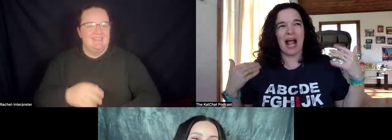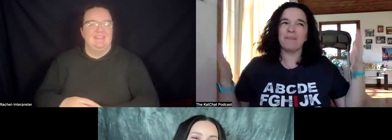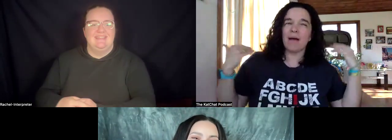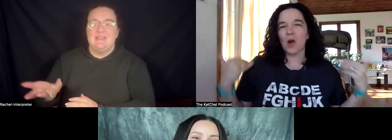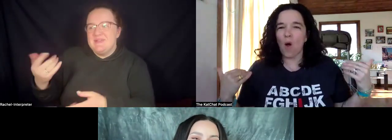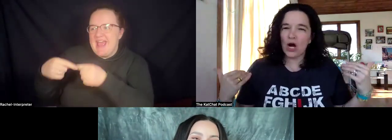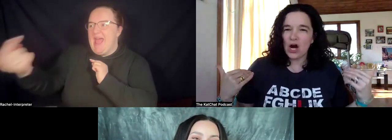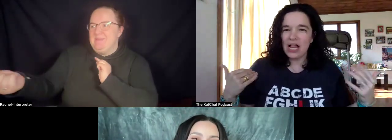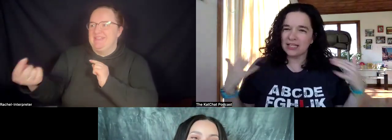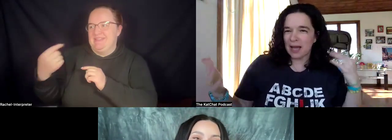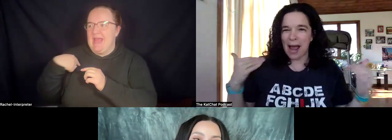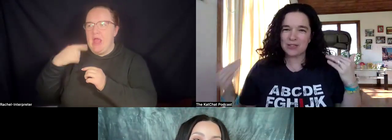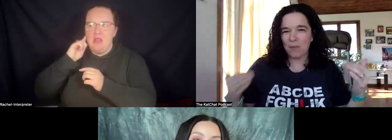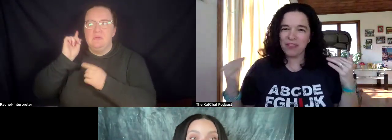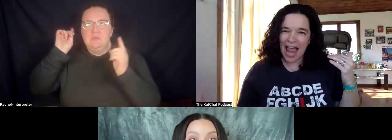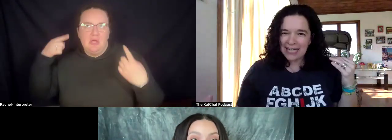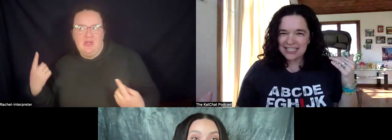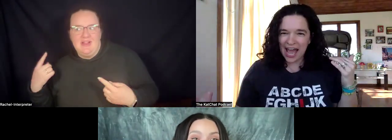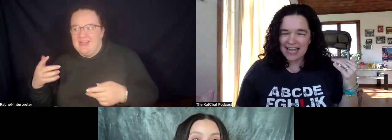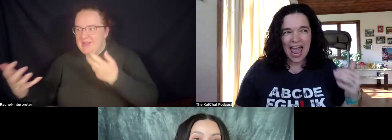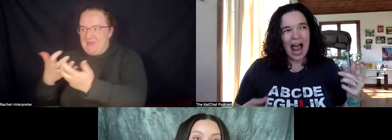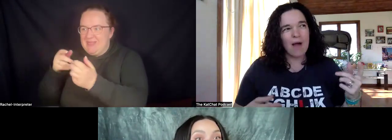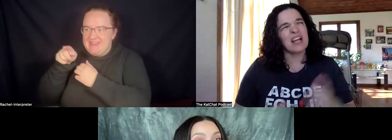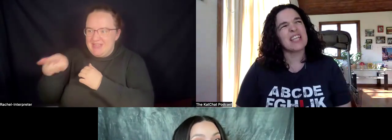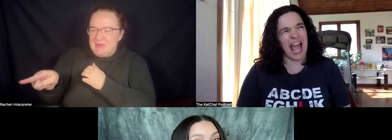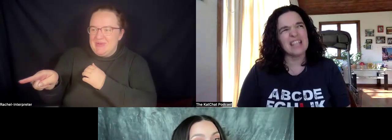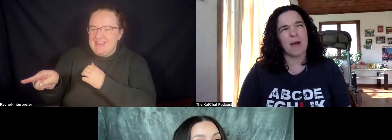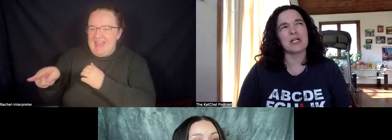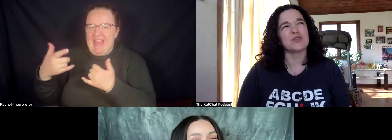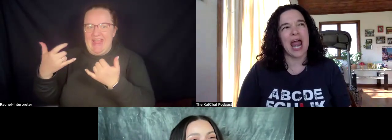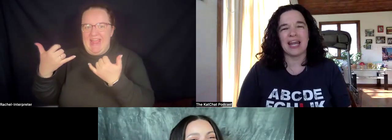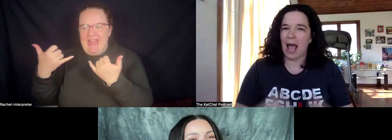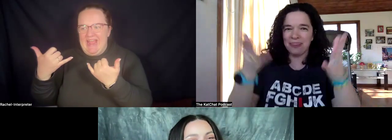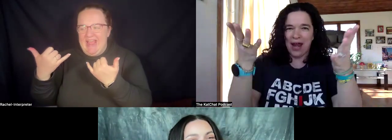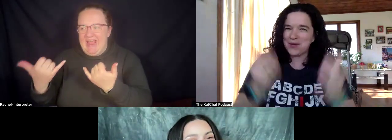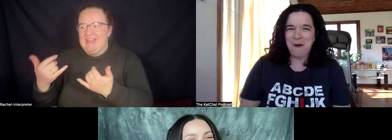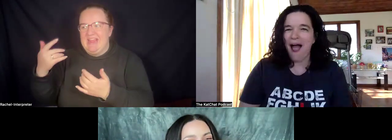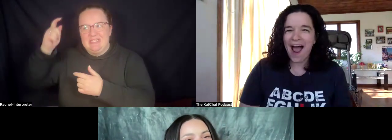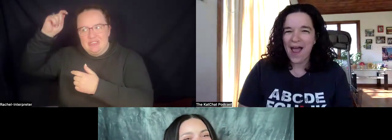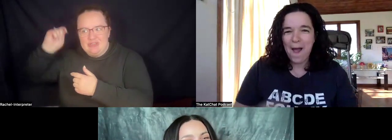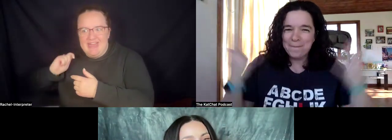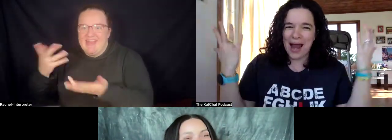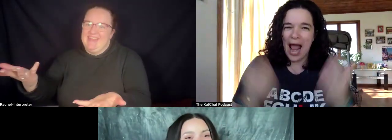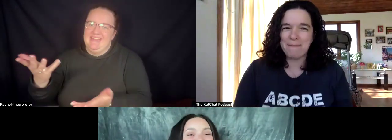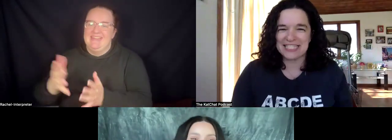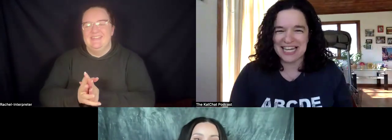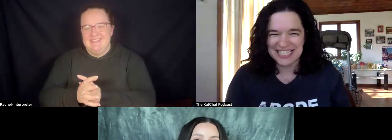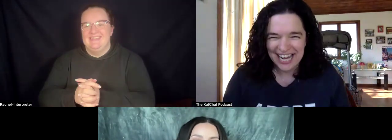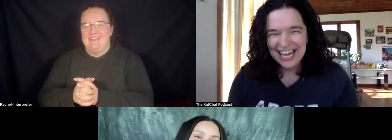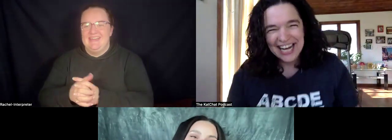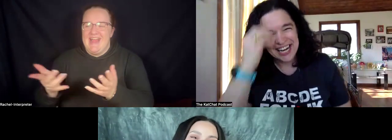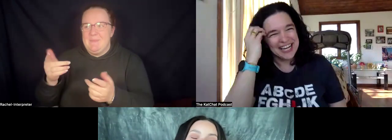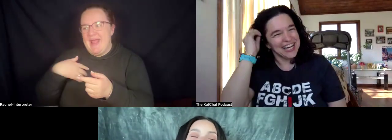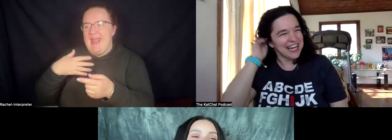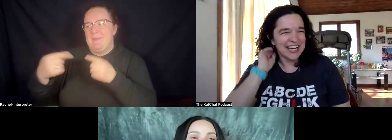I was thinking, I'm going to go curly to match up with Cat tonight. I think tonight Yes. I'm going to straighten it. And there you are, my opposite.